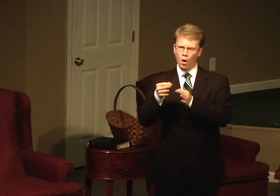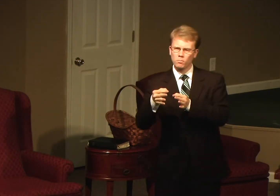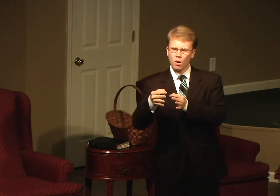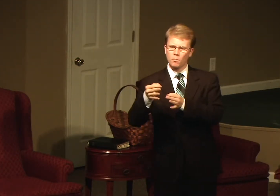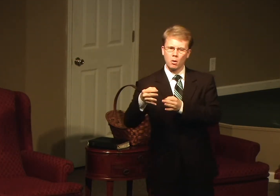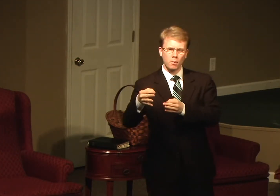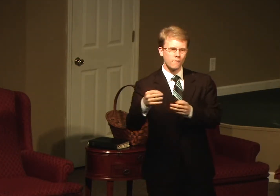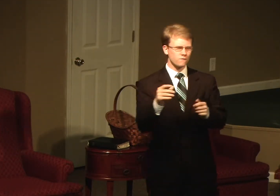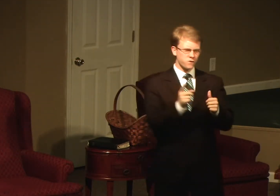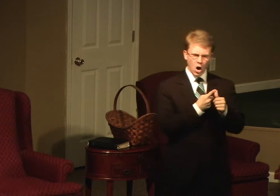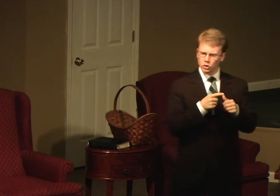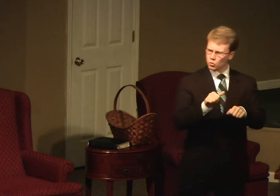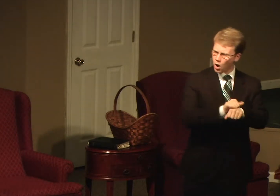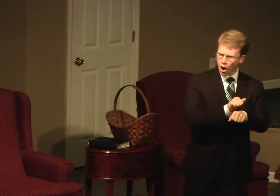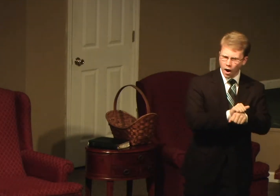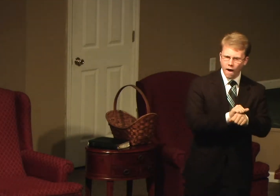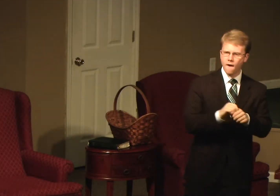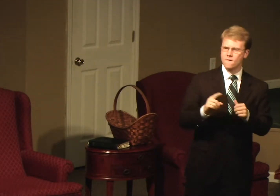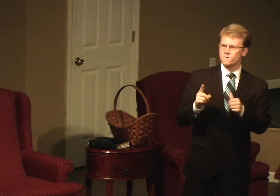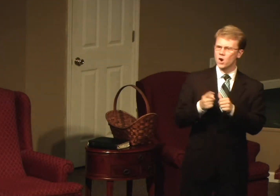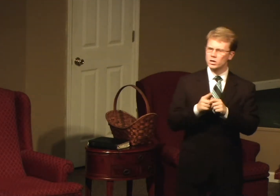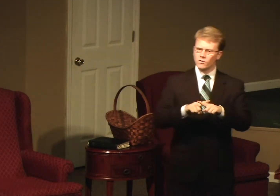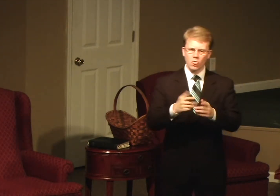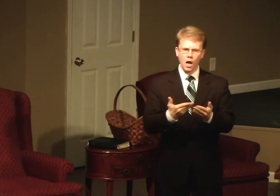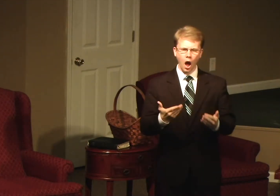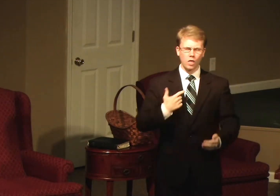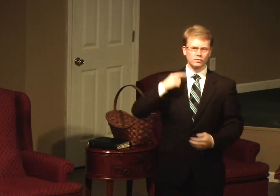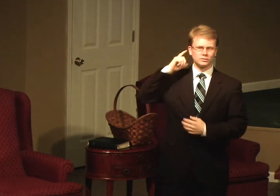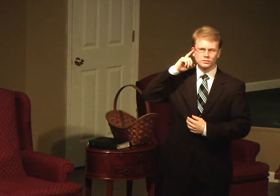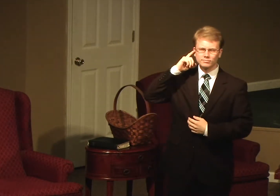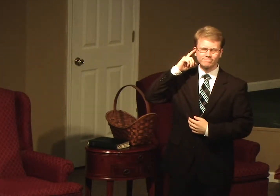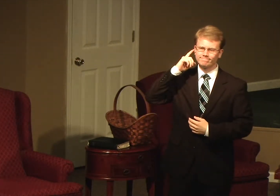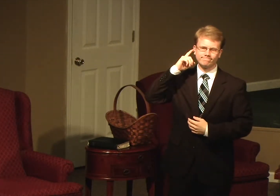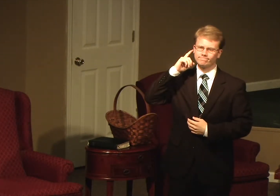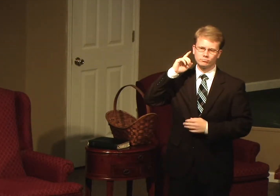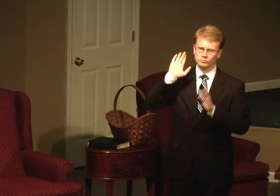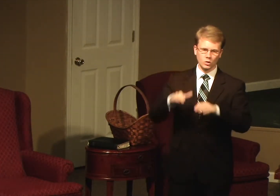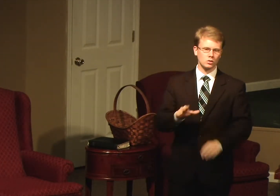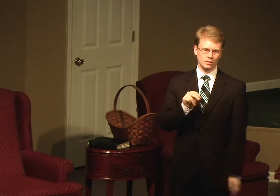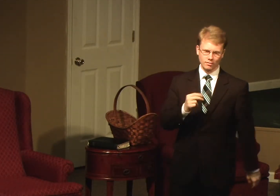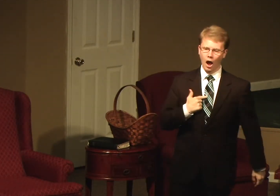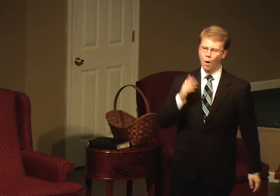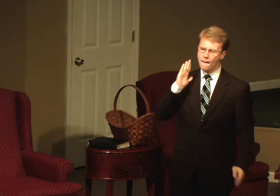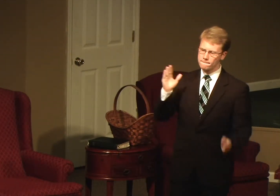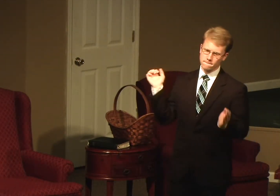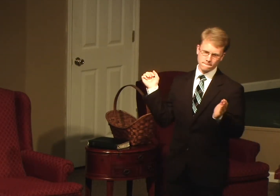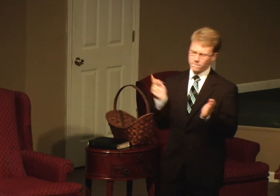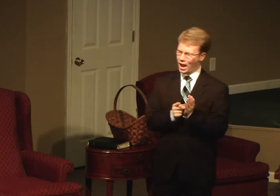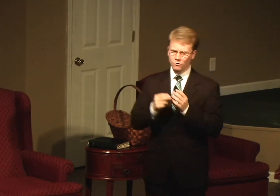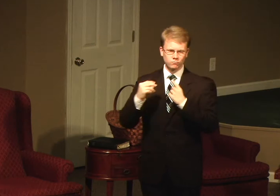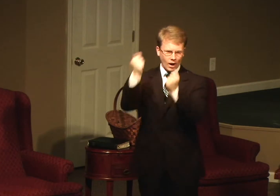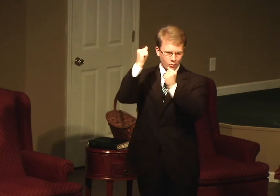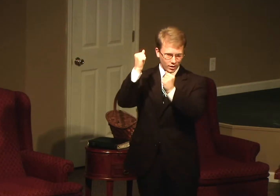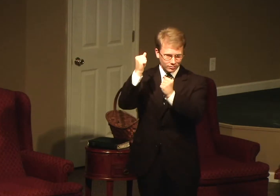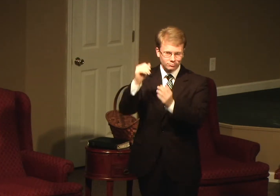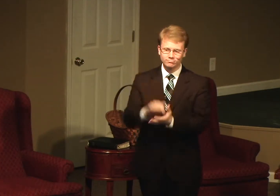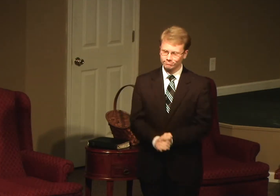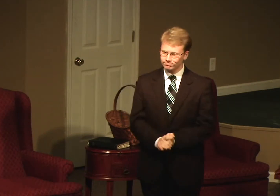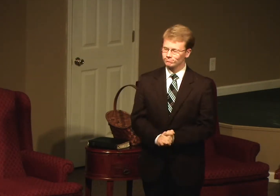back. I had put it off a little bit. I thought I'd work a little bit, I'll do a few things. And God said, no,